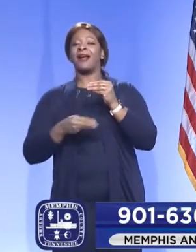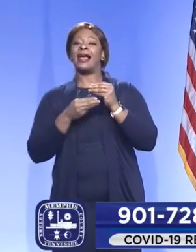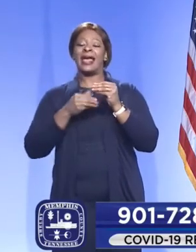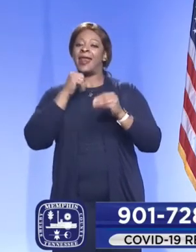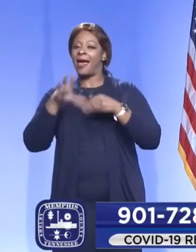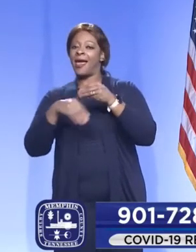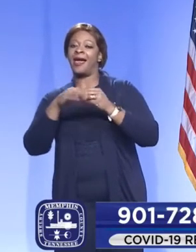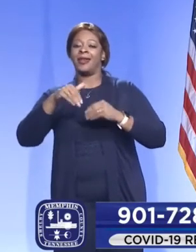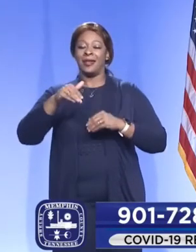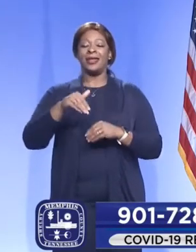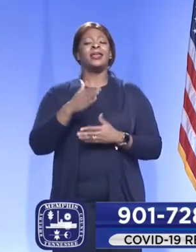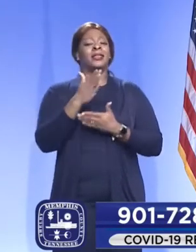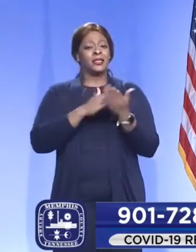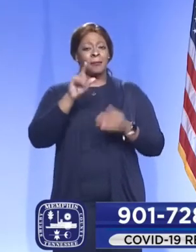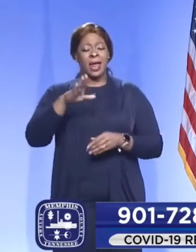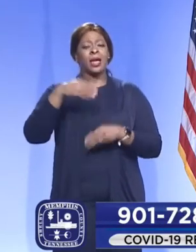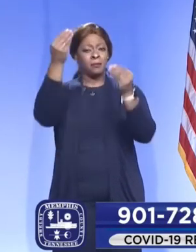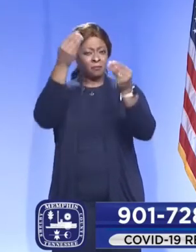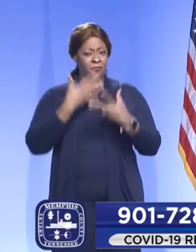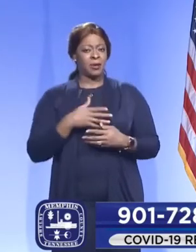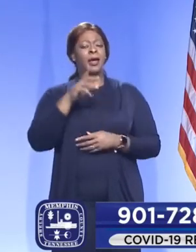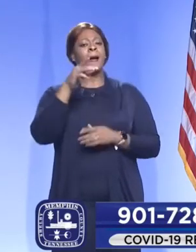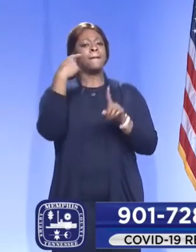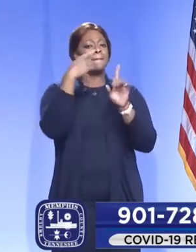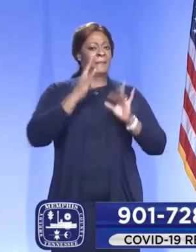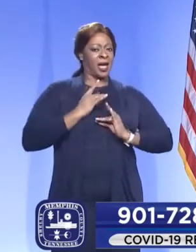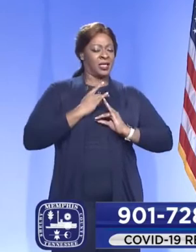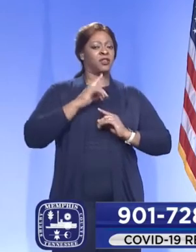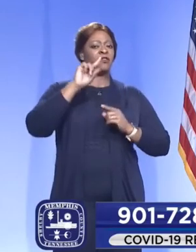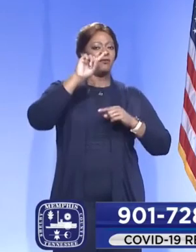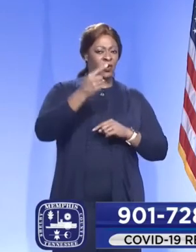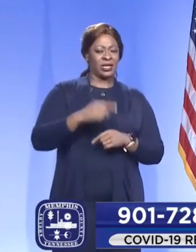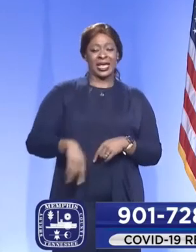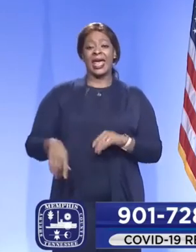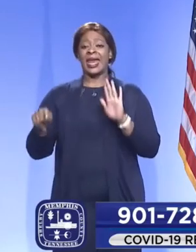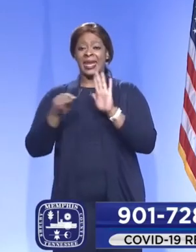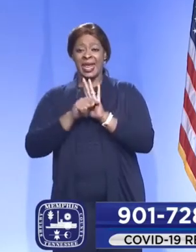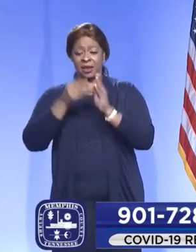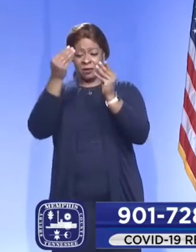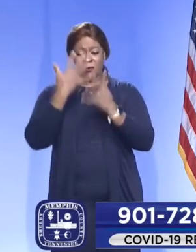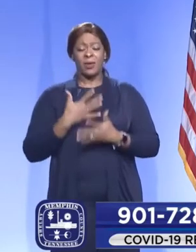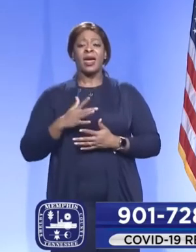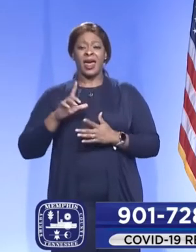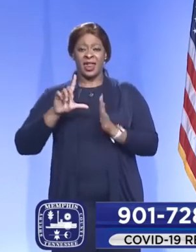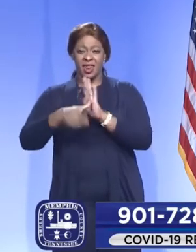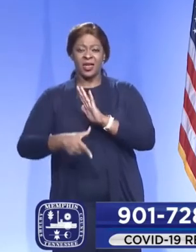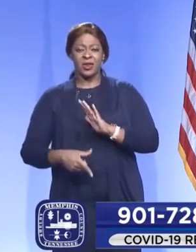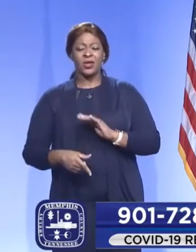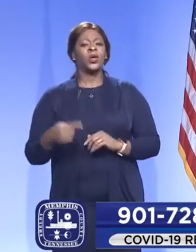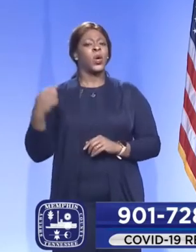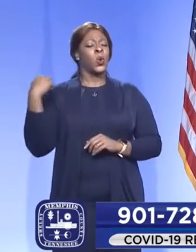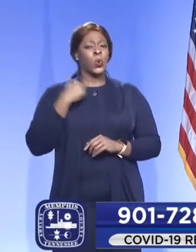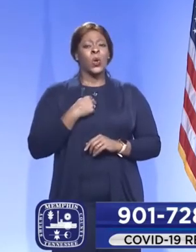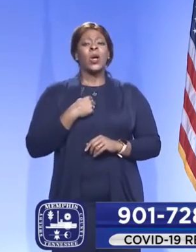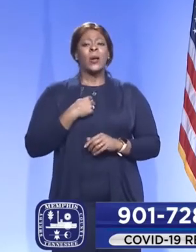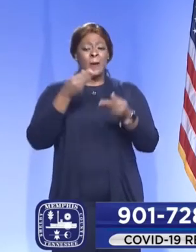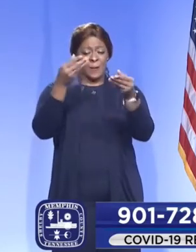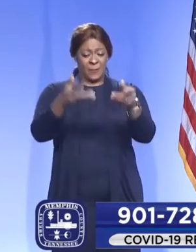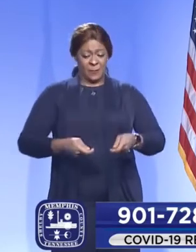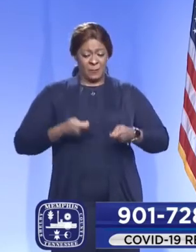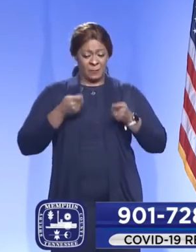about lab reports. But for the purposes of updating the website, that is a data pool at